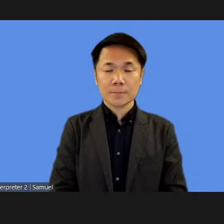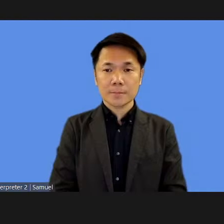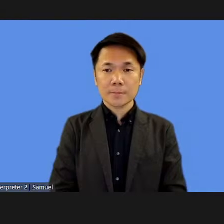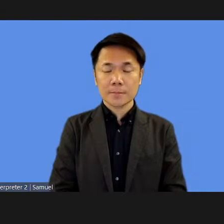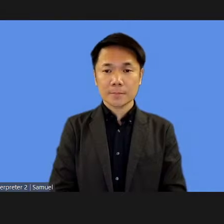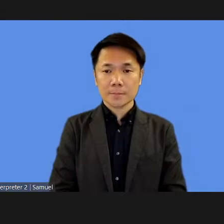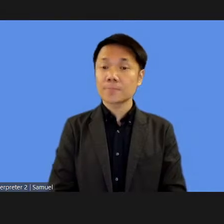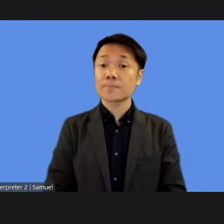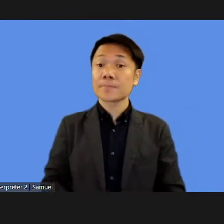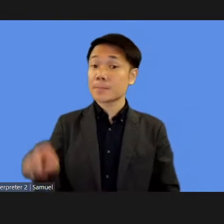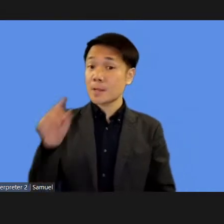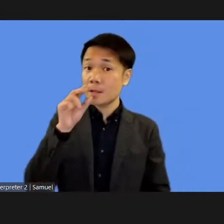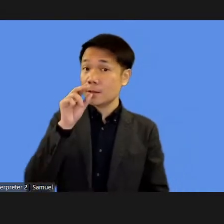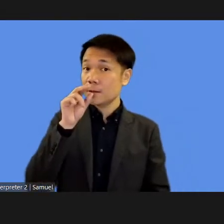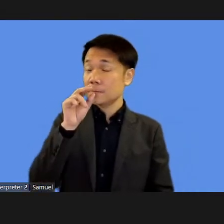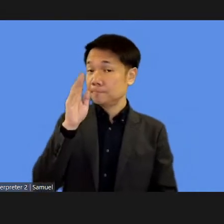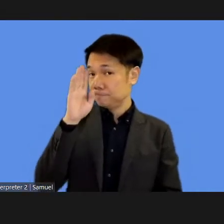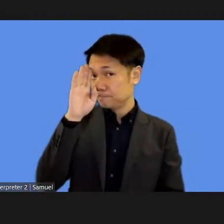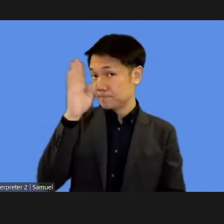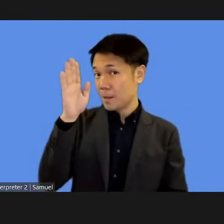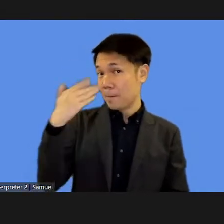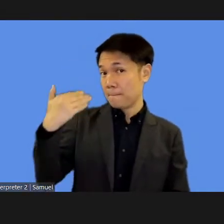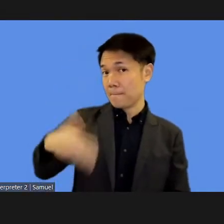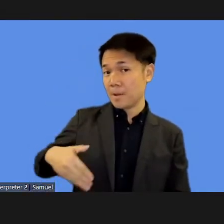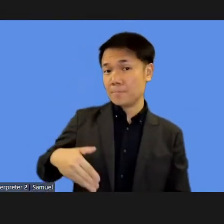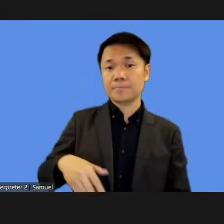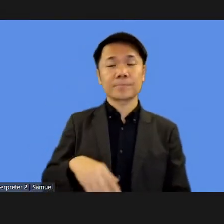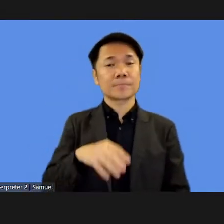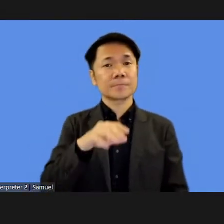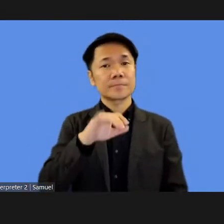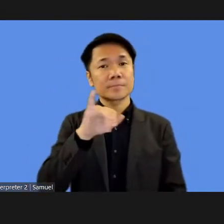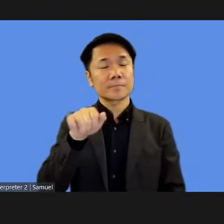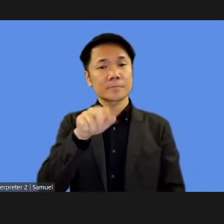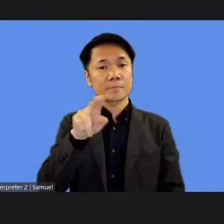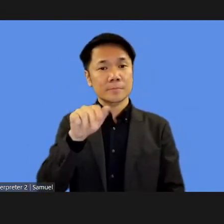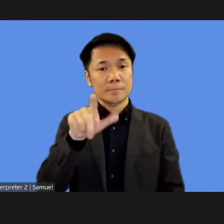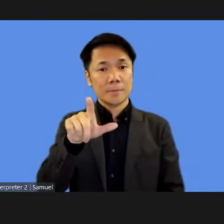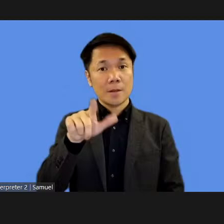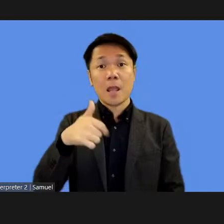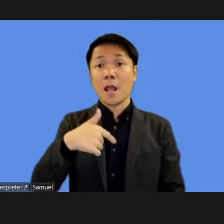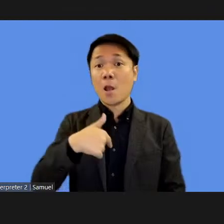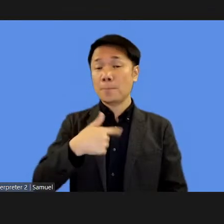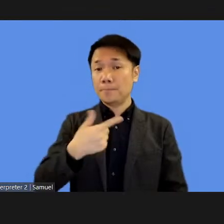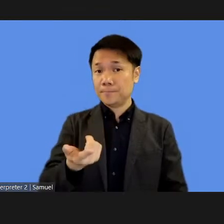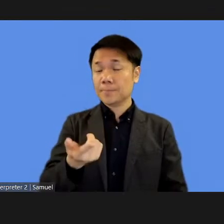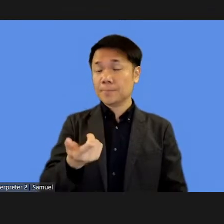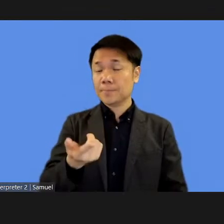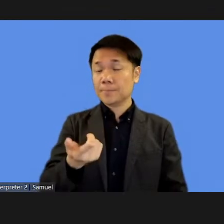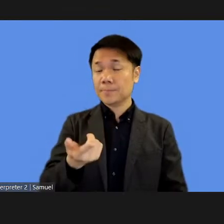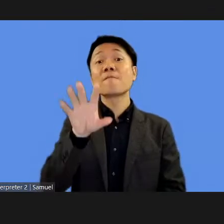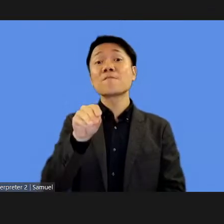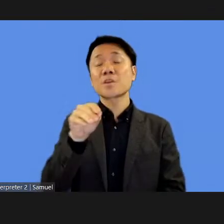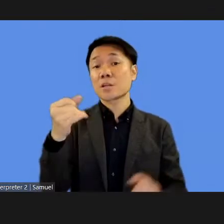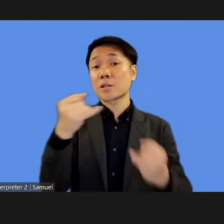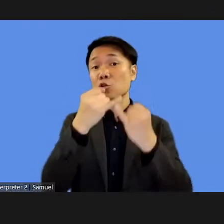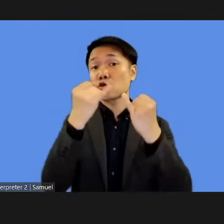Je suis Edouard Yao. My name is Edouard Yao from the African Institute for Development